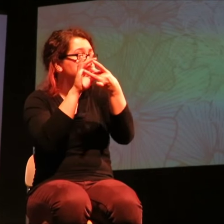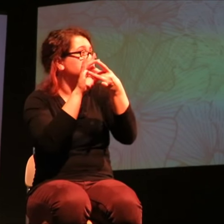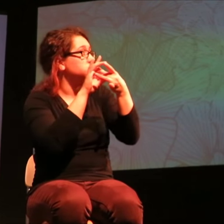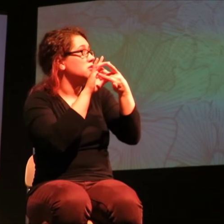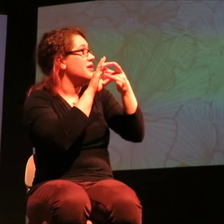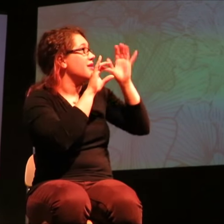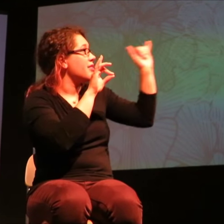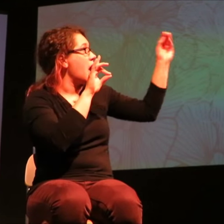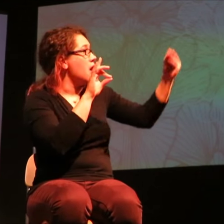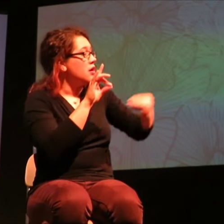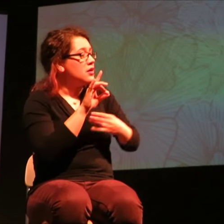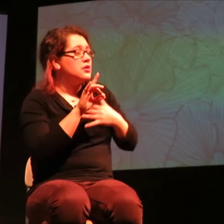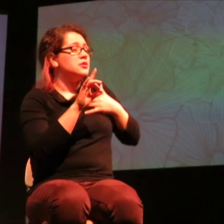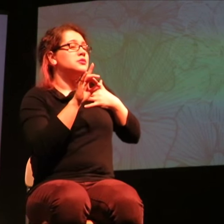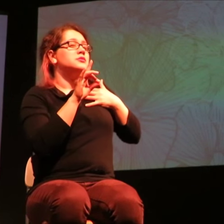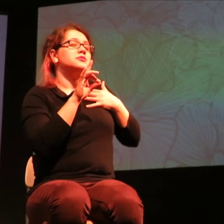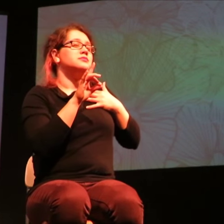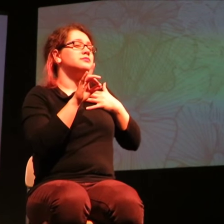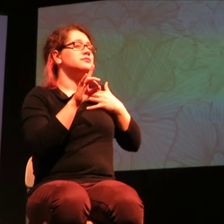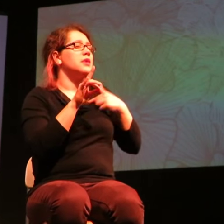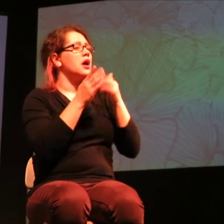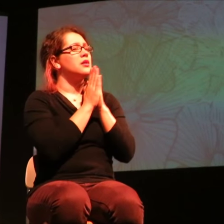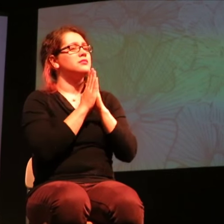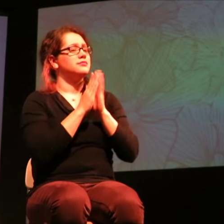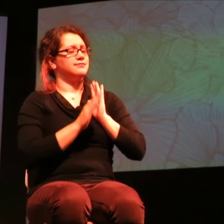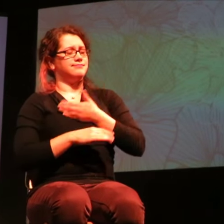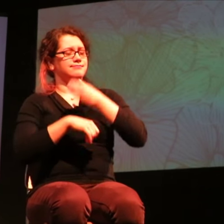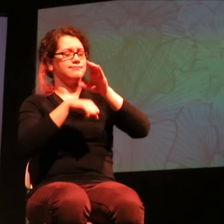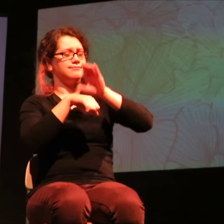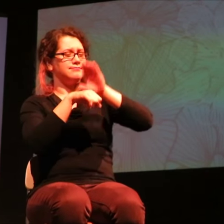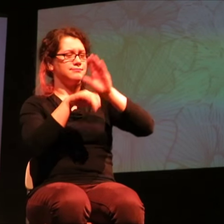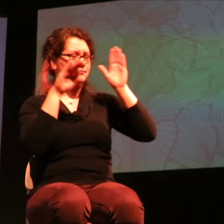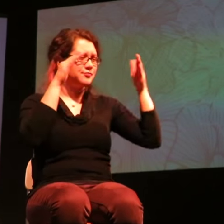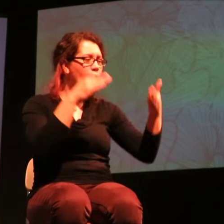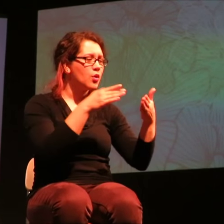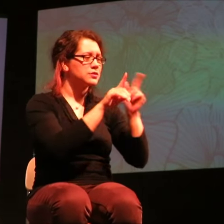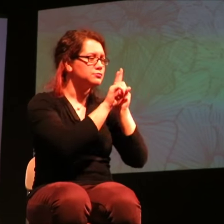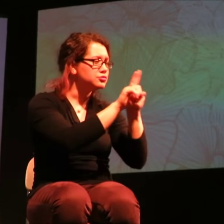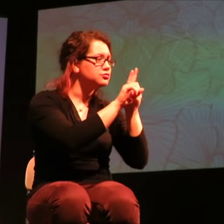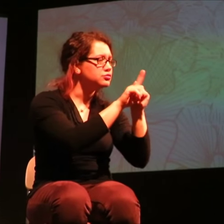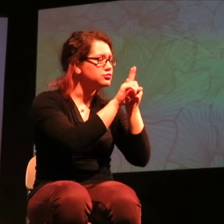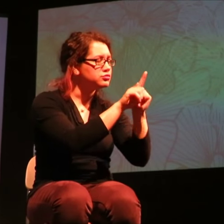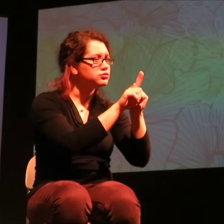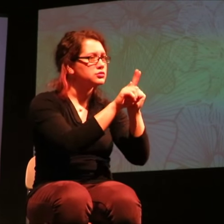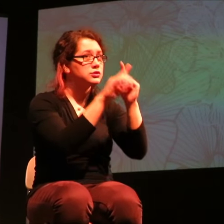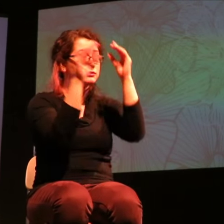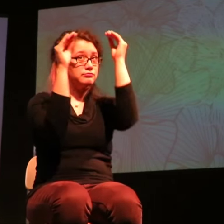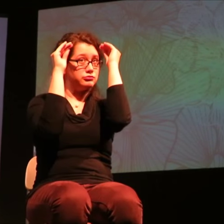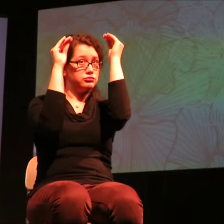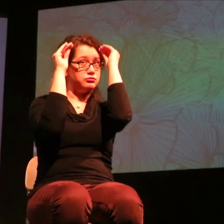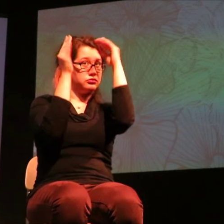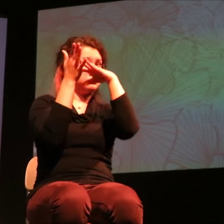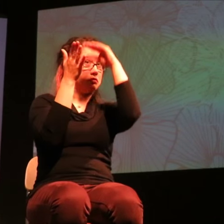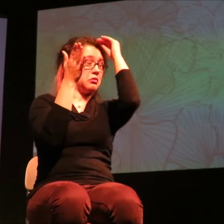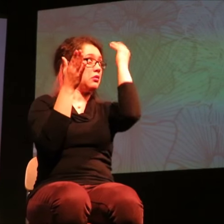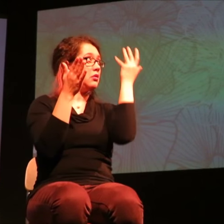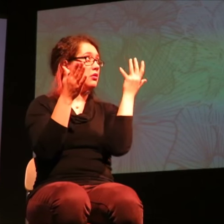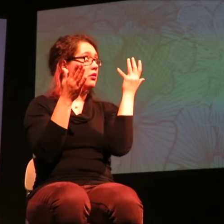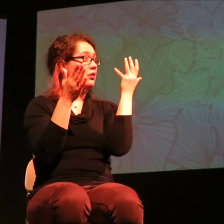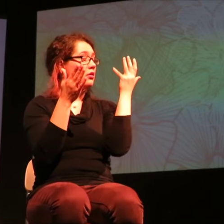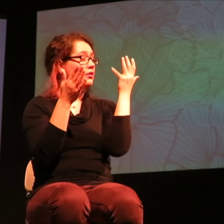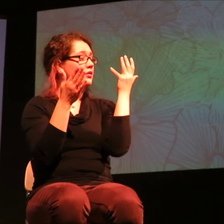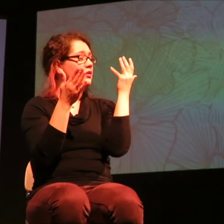we, God, be a church focused on mentoring and being mentored. God, may people not pray